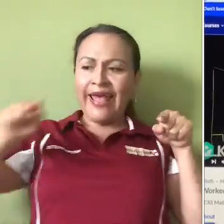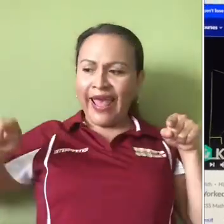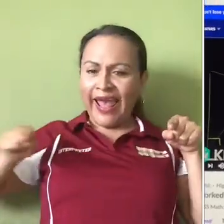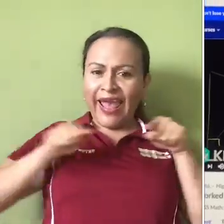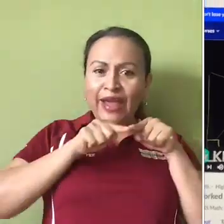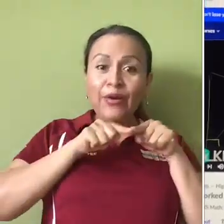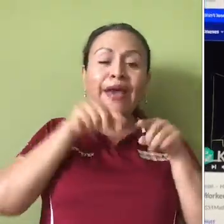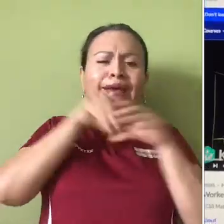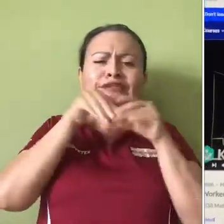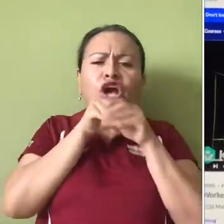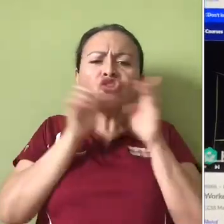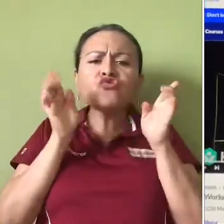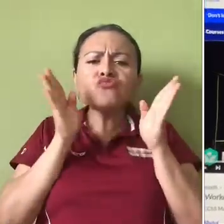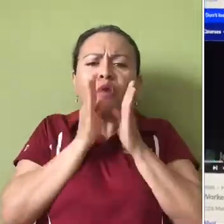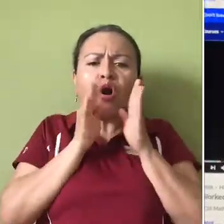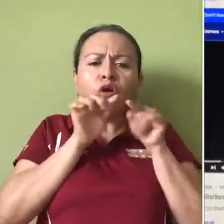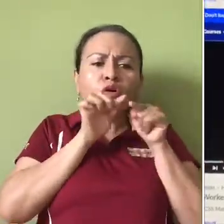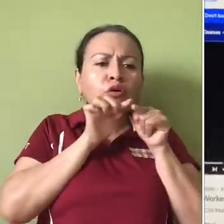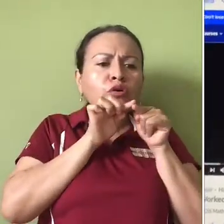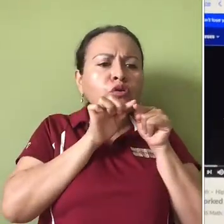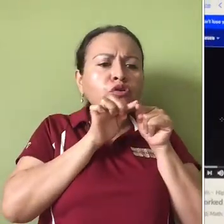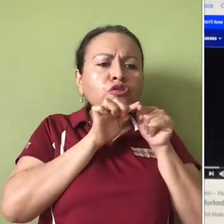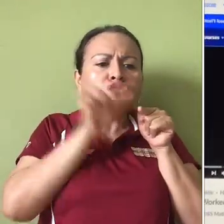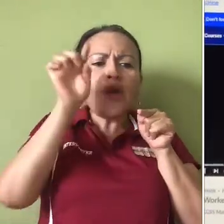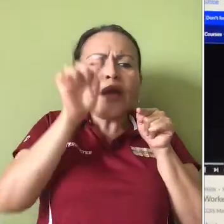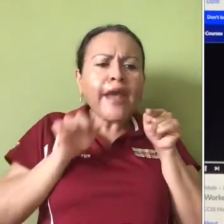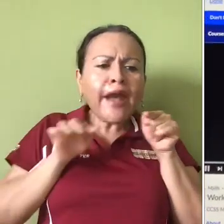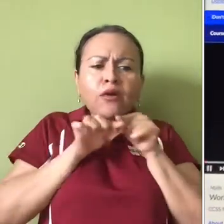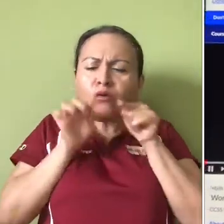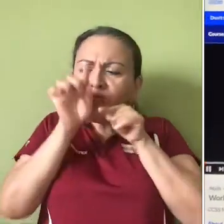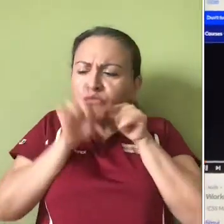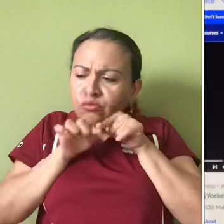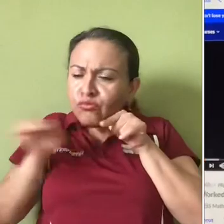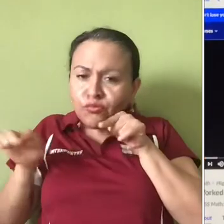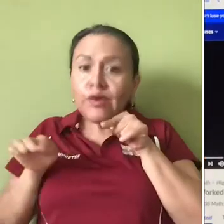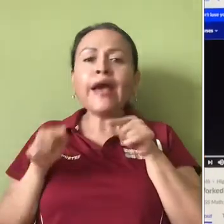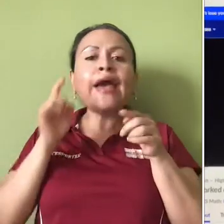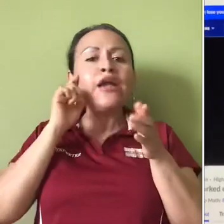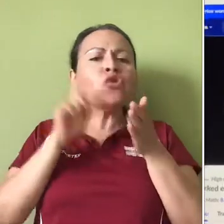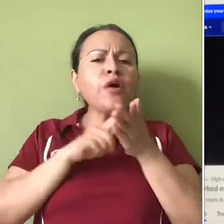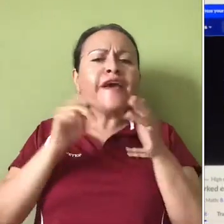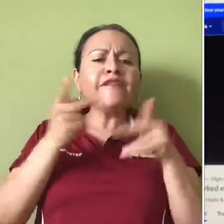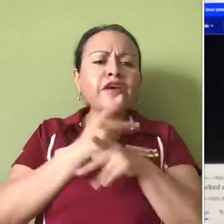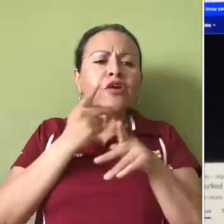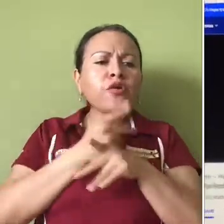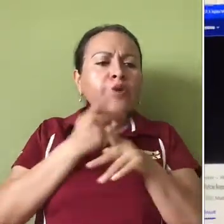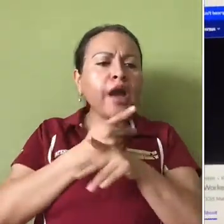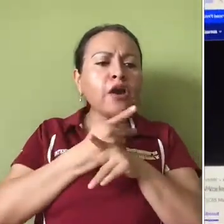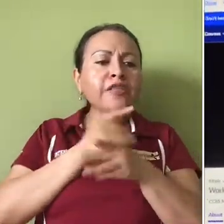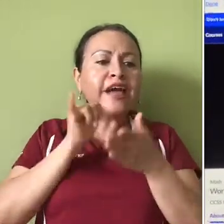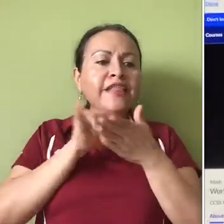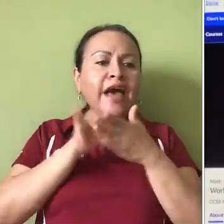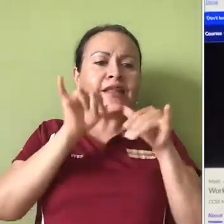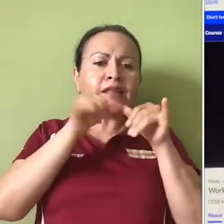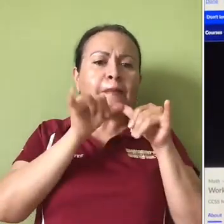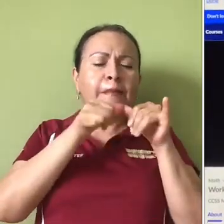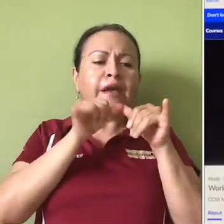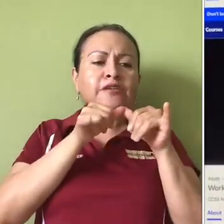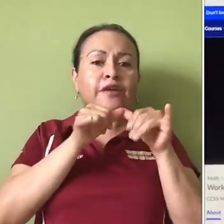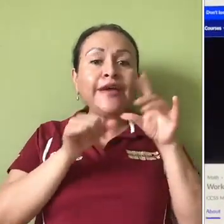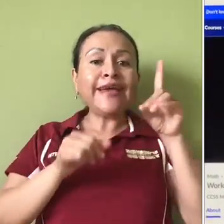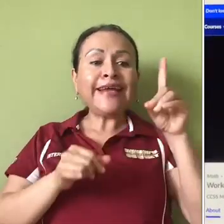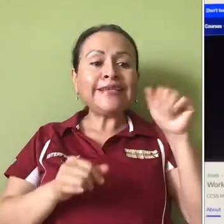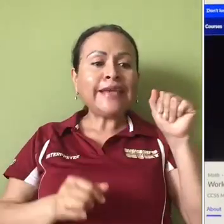triangles inside of this big triangle, and what I want to do is see if I can figure out the measure of this angle right here, and we'll call that measure